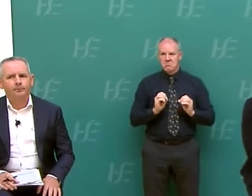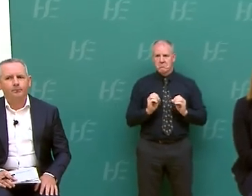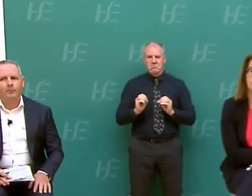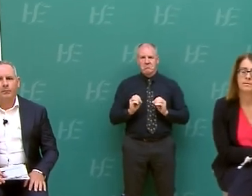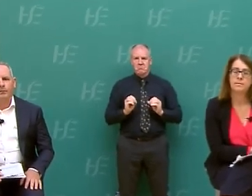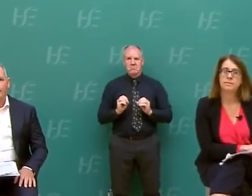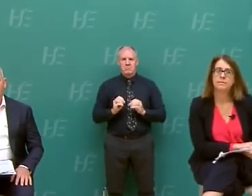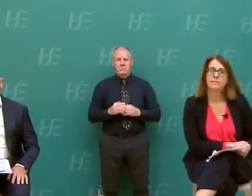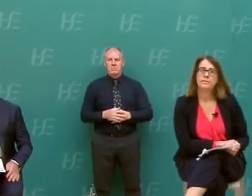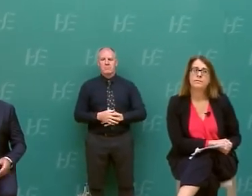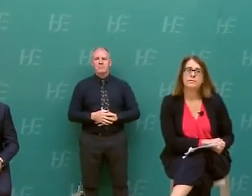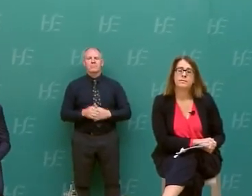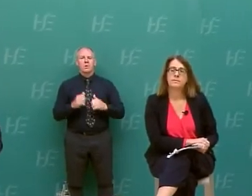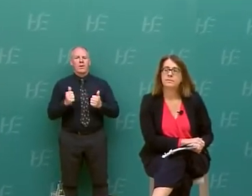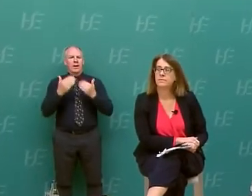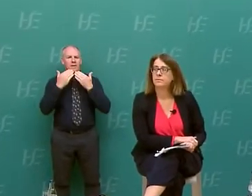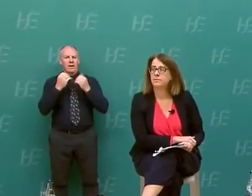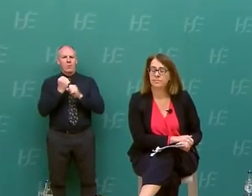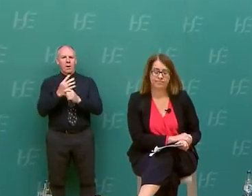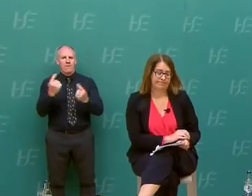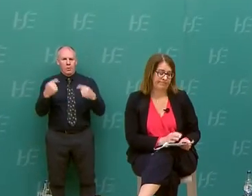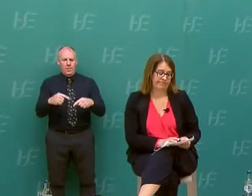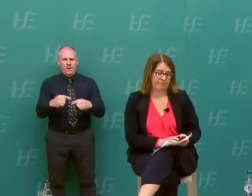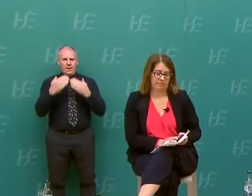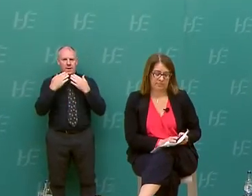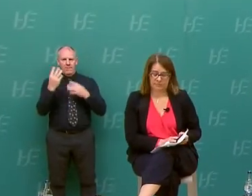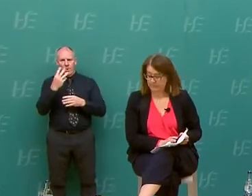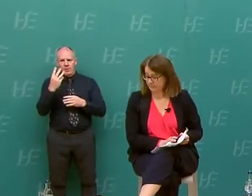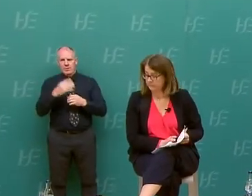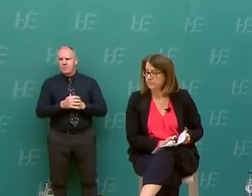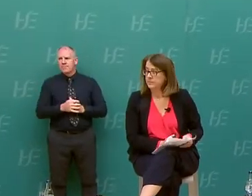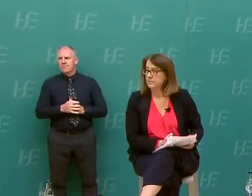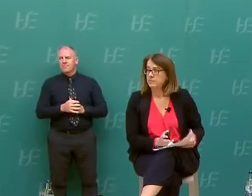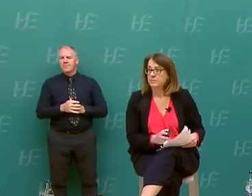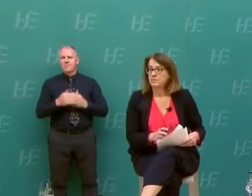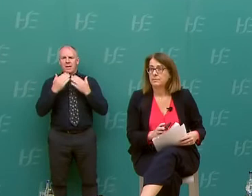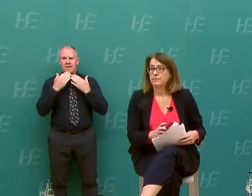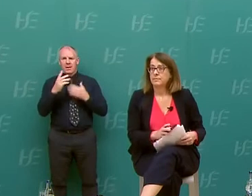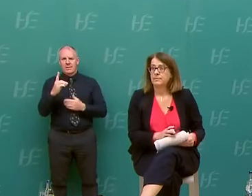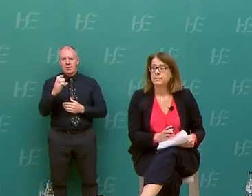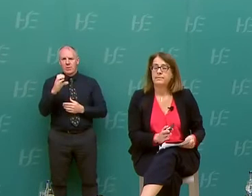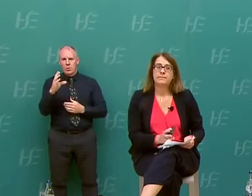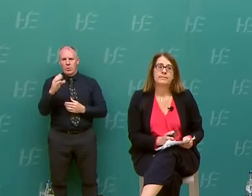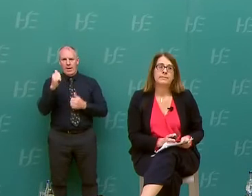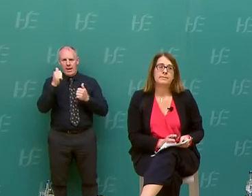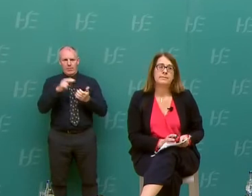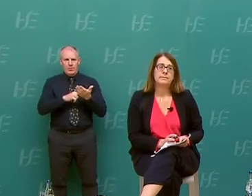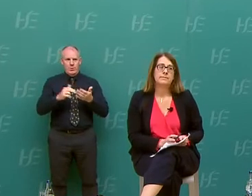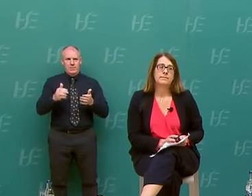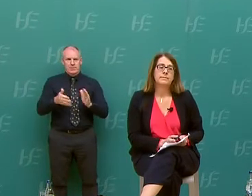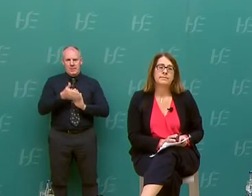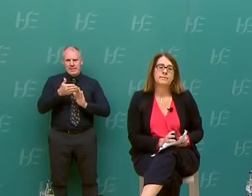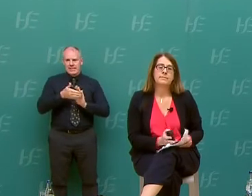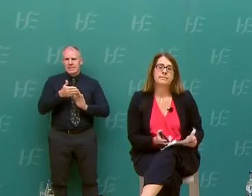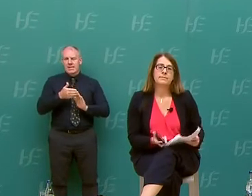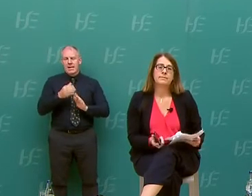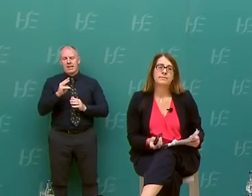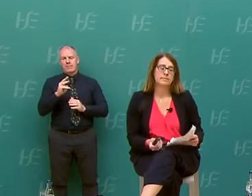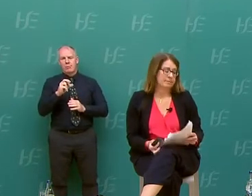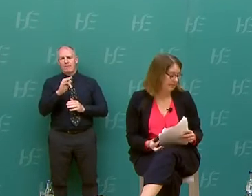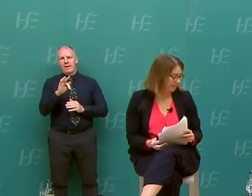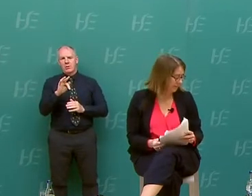questions? No? Okay, listen, thanks very much for coming. Once again, thanks to DCU for hosting us, and to Professor